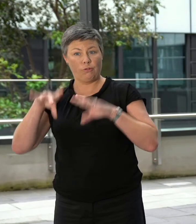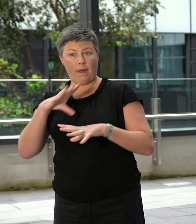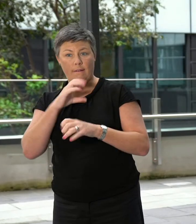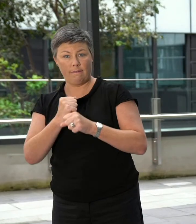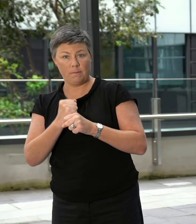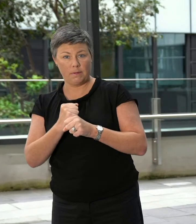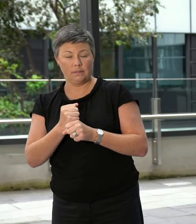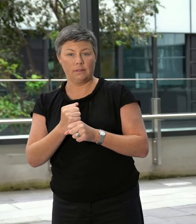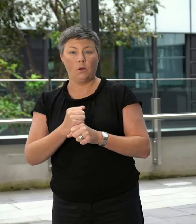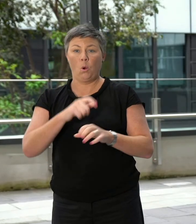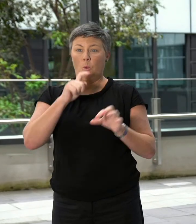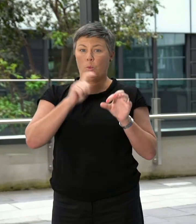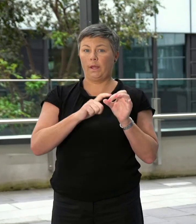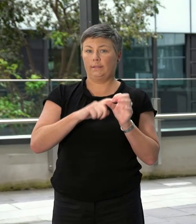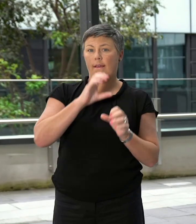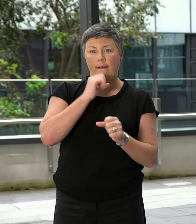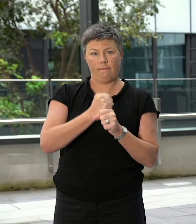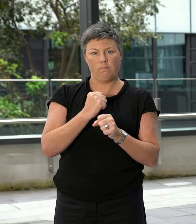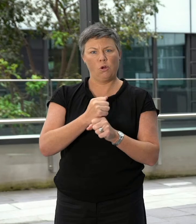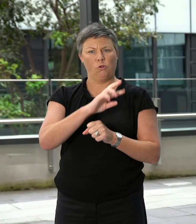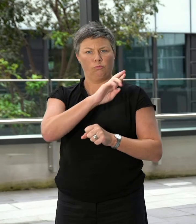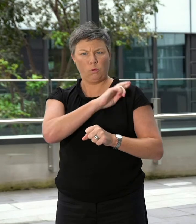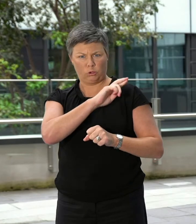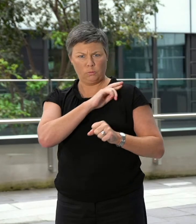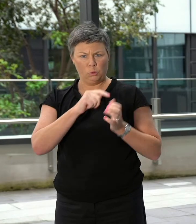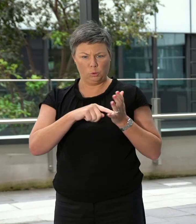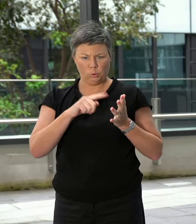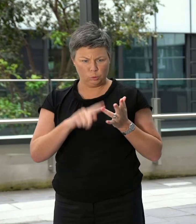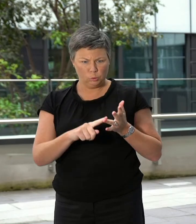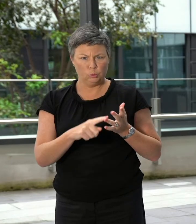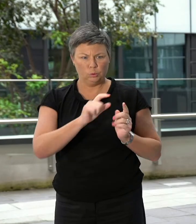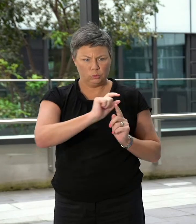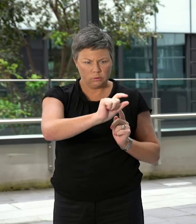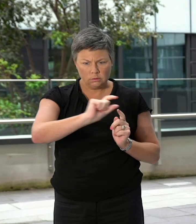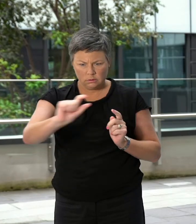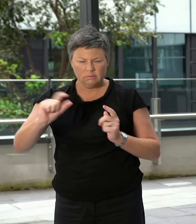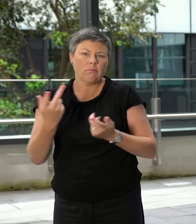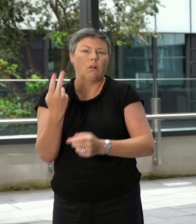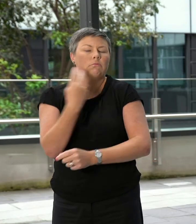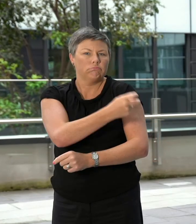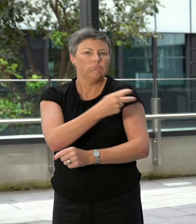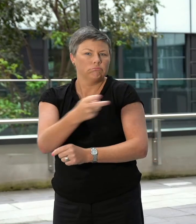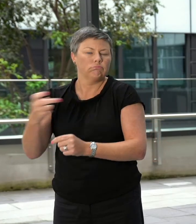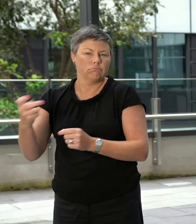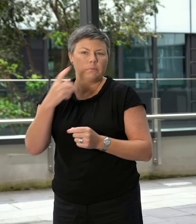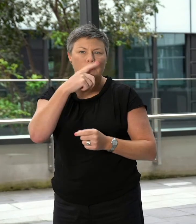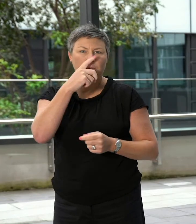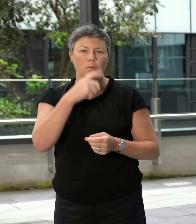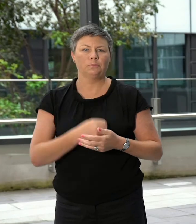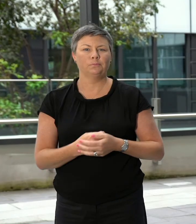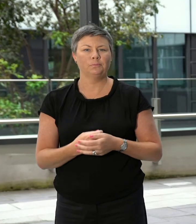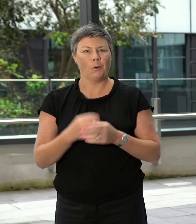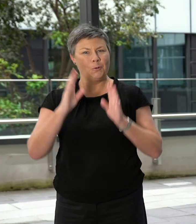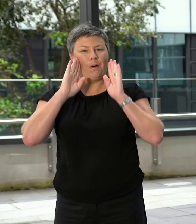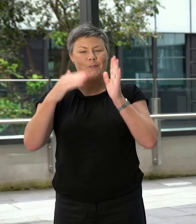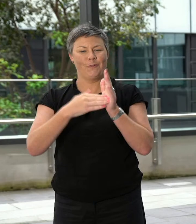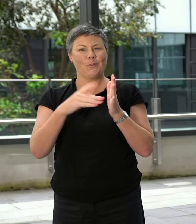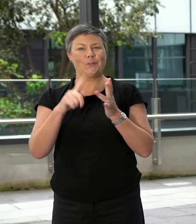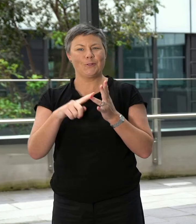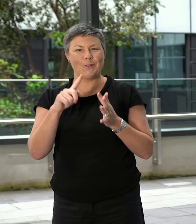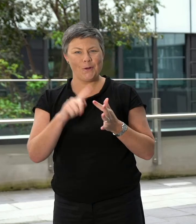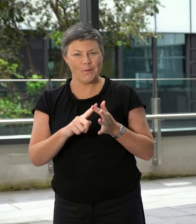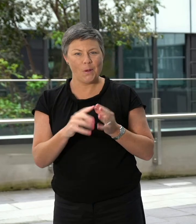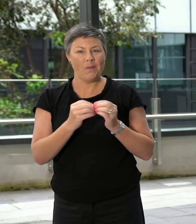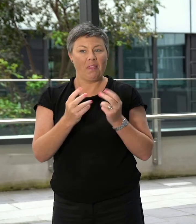and it does depend on the dosage that we receive. So look, that's wonderful news to see Zoe and the